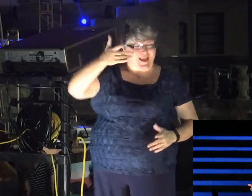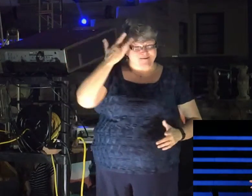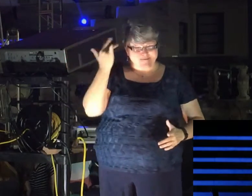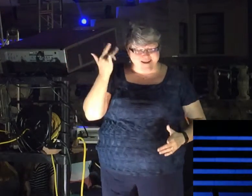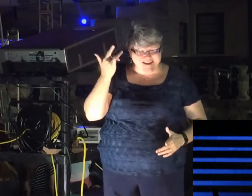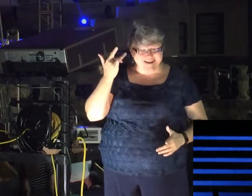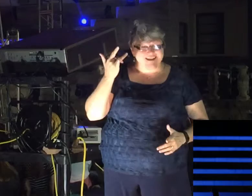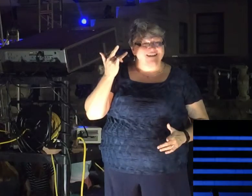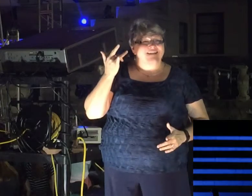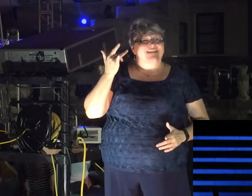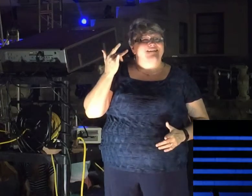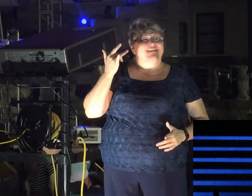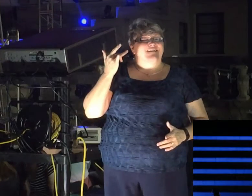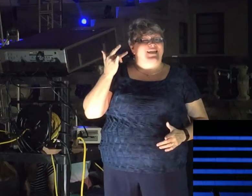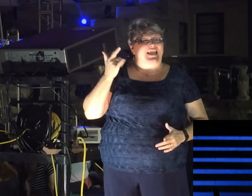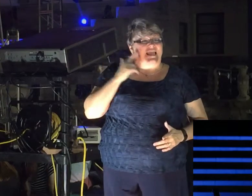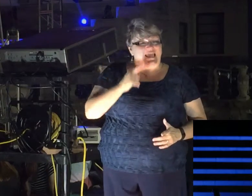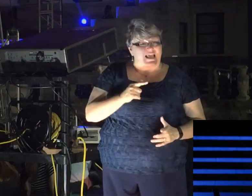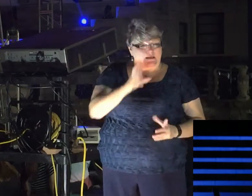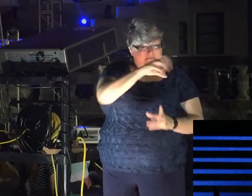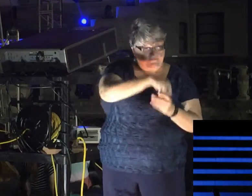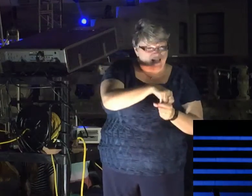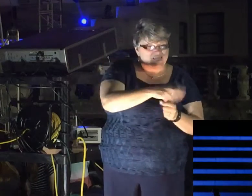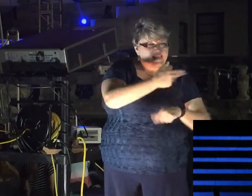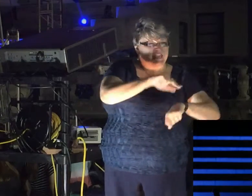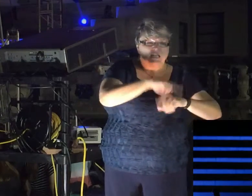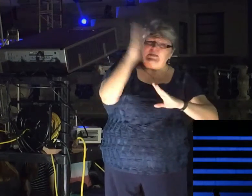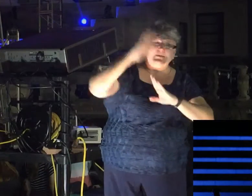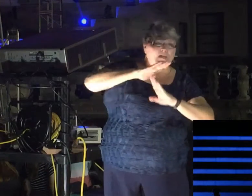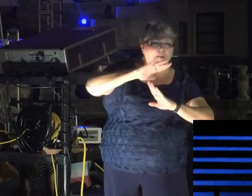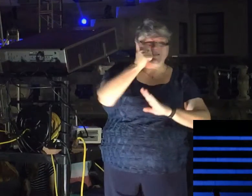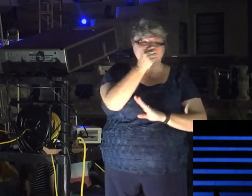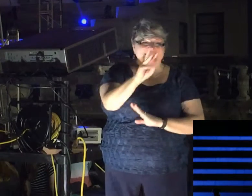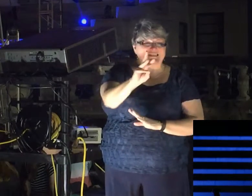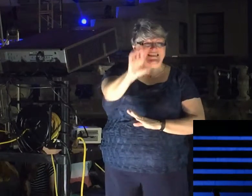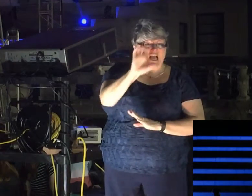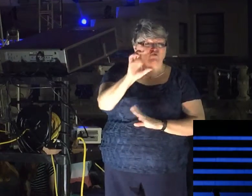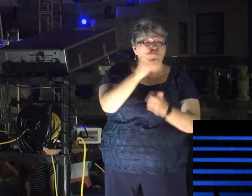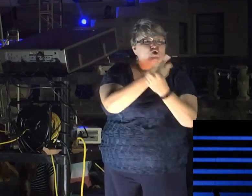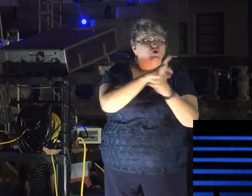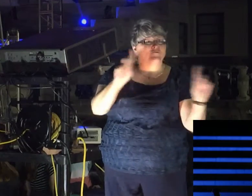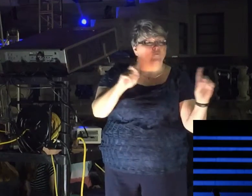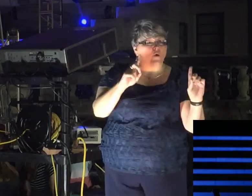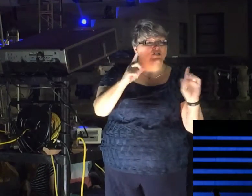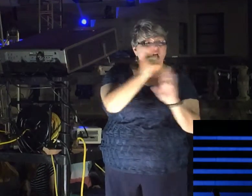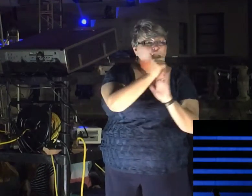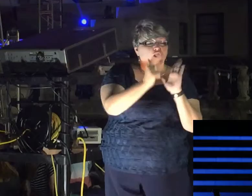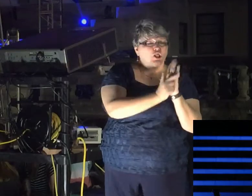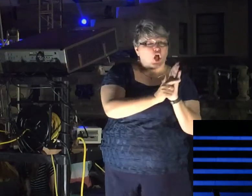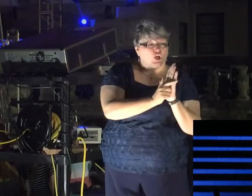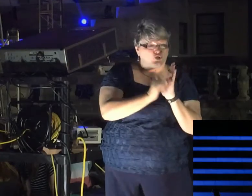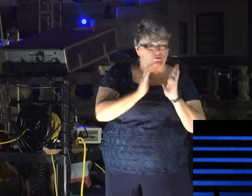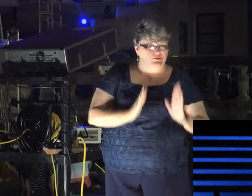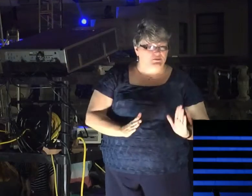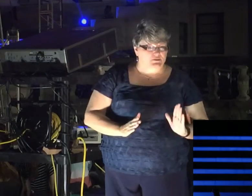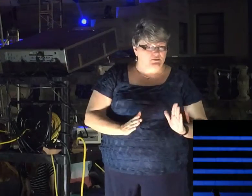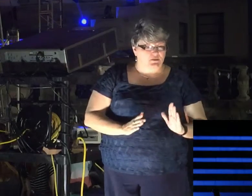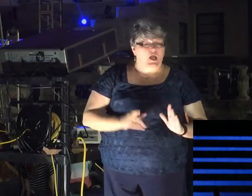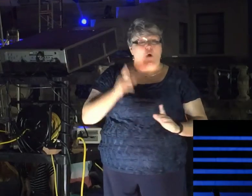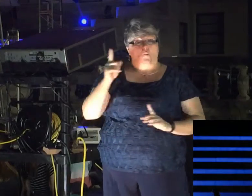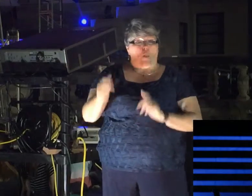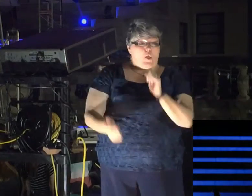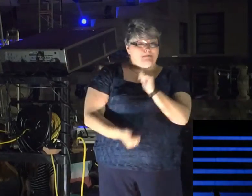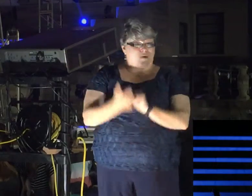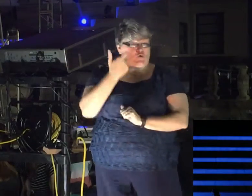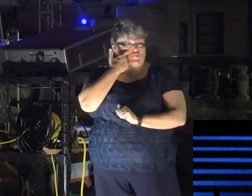join it someday. Because it comprises the nation's top 1,600 divorce law